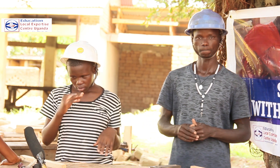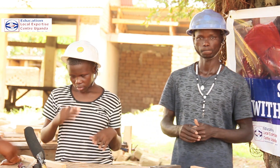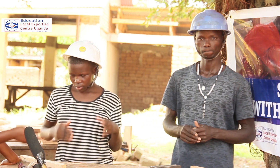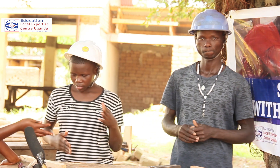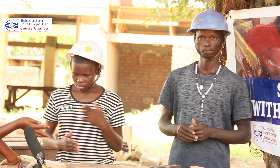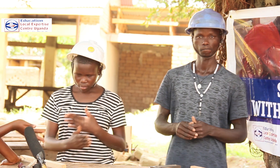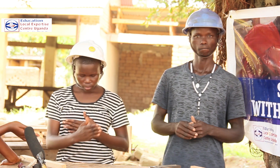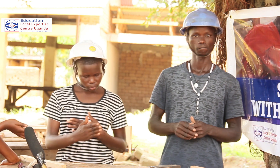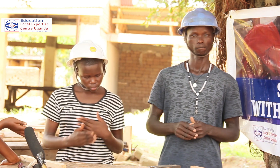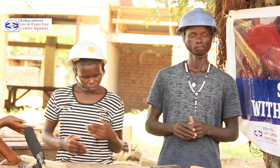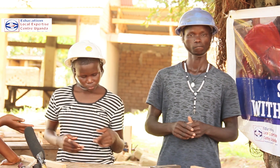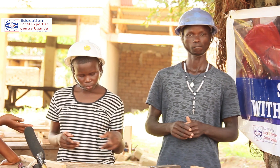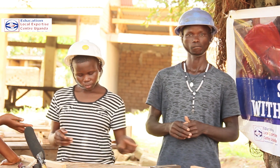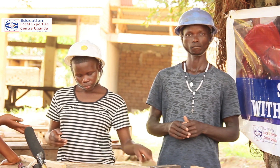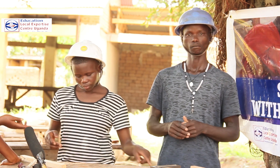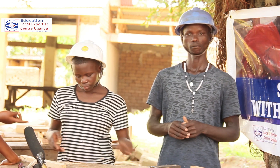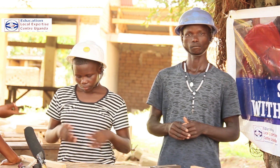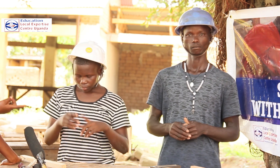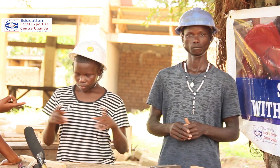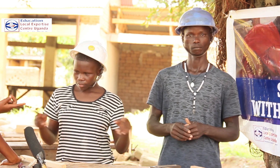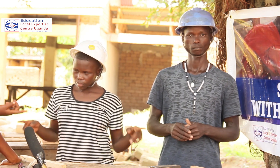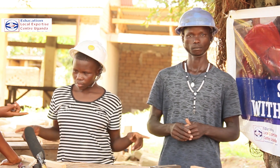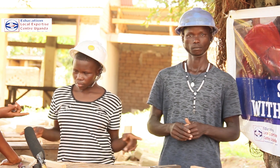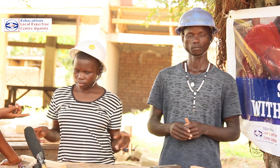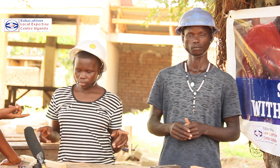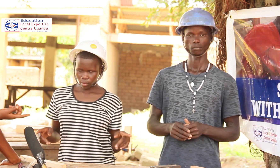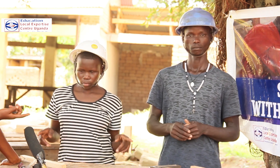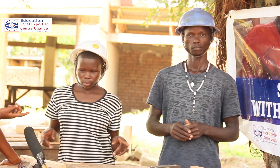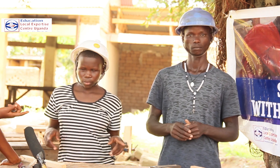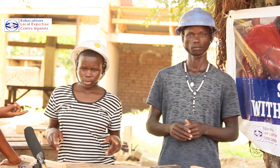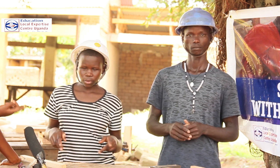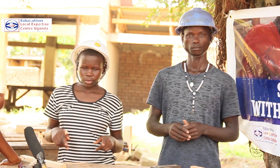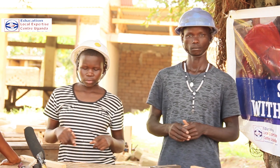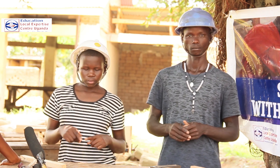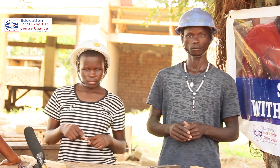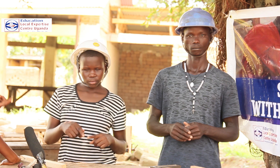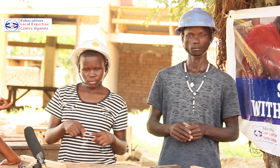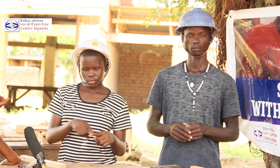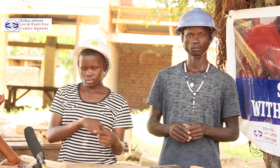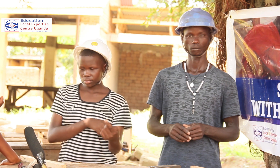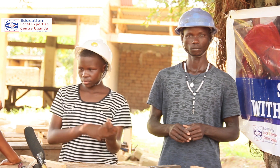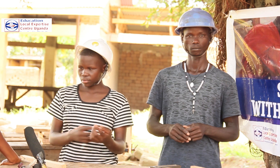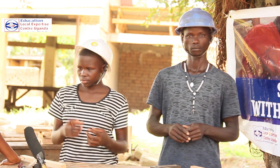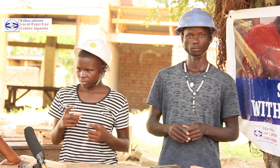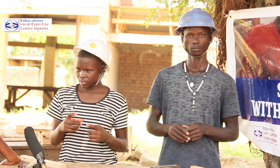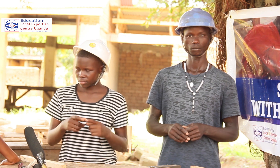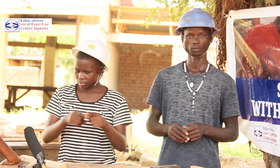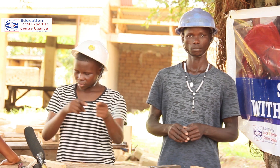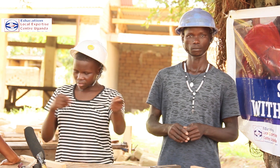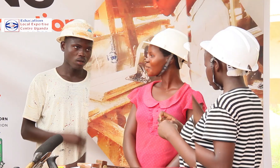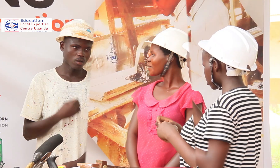of this tool, like the tape measure.